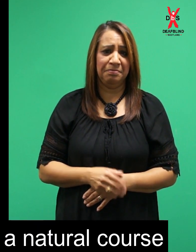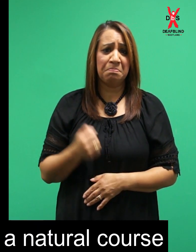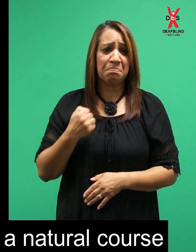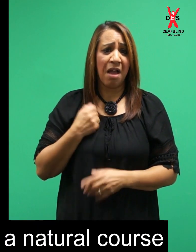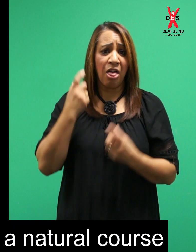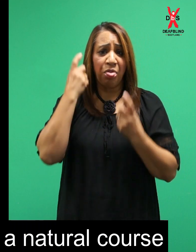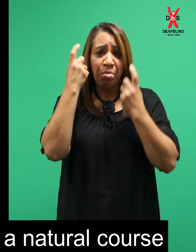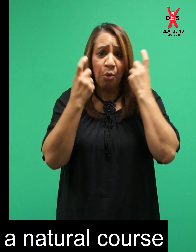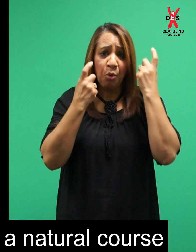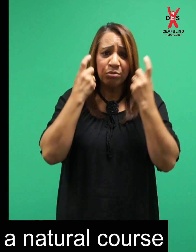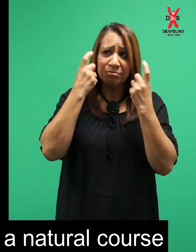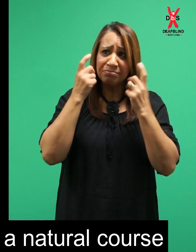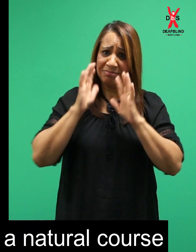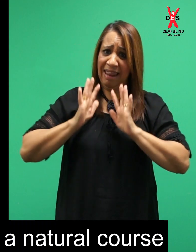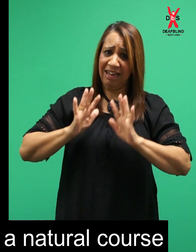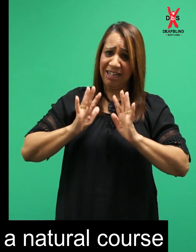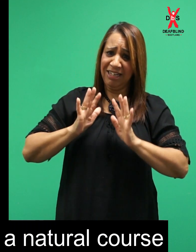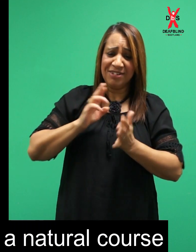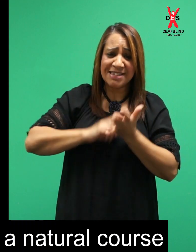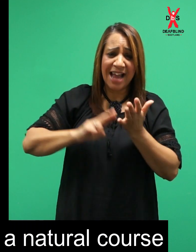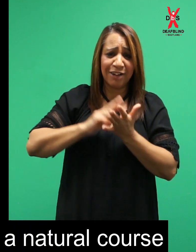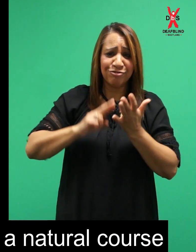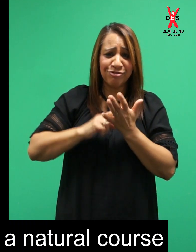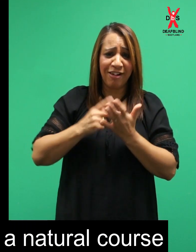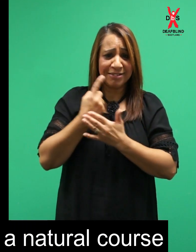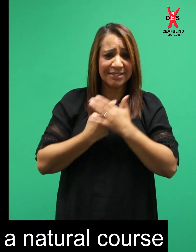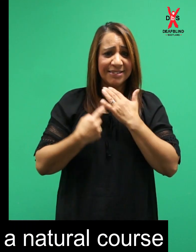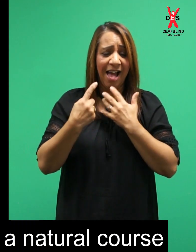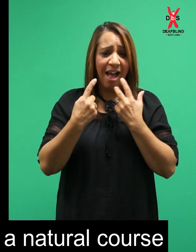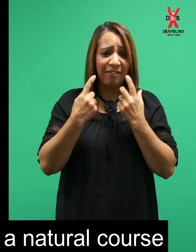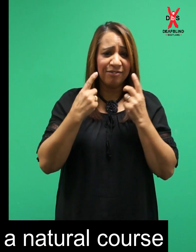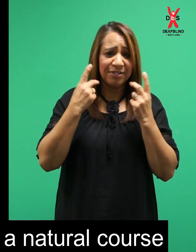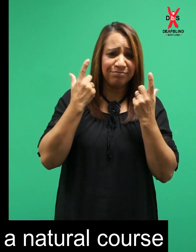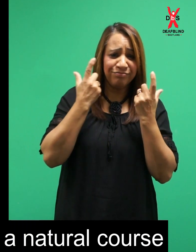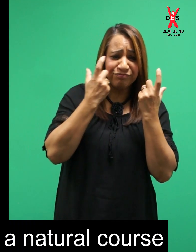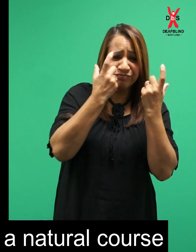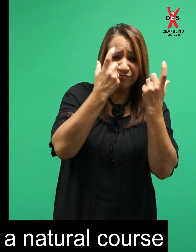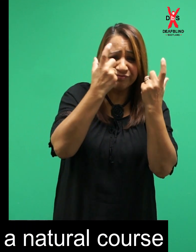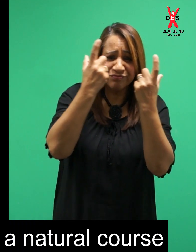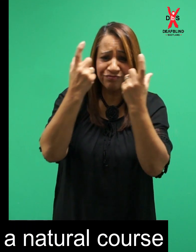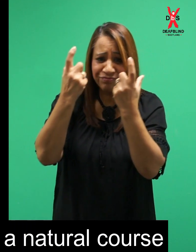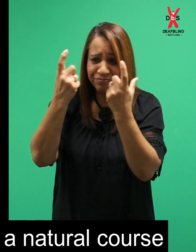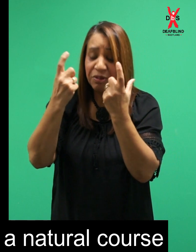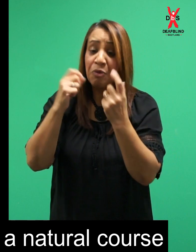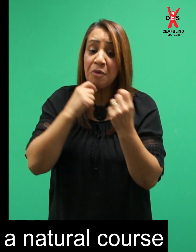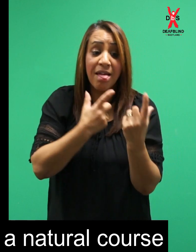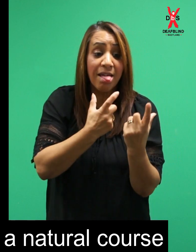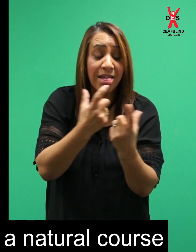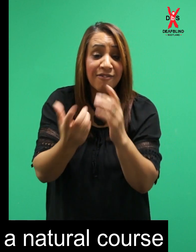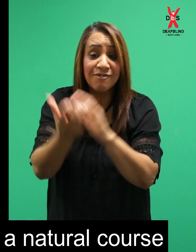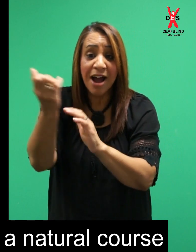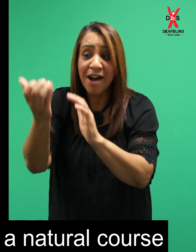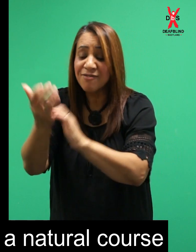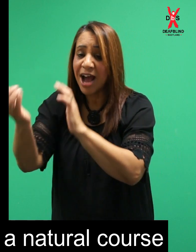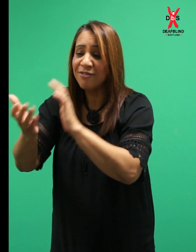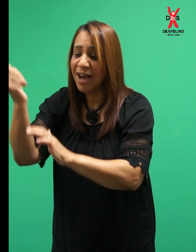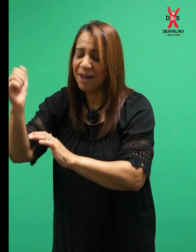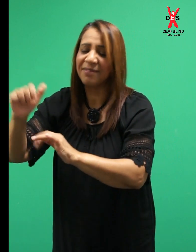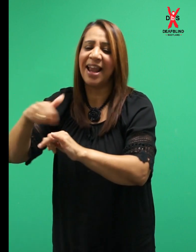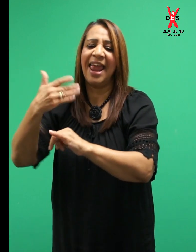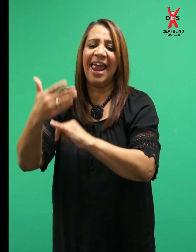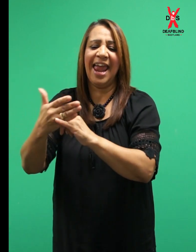Leave my thoughts to run a natural course and I will find